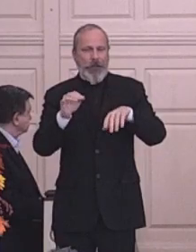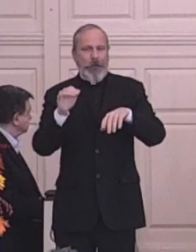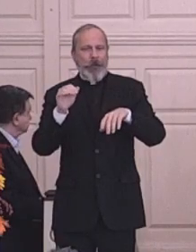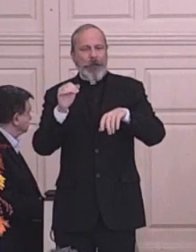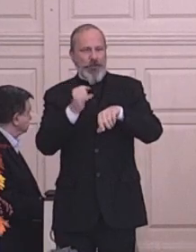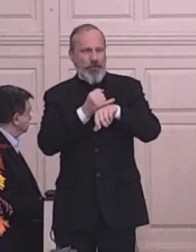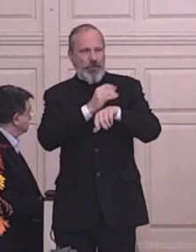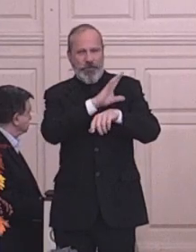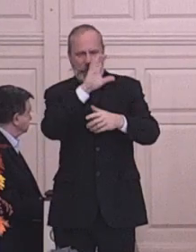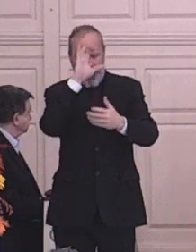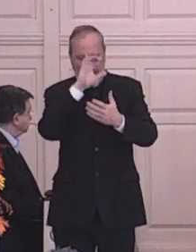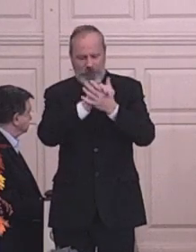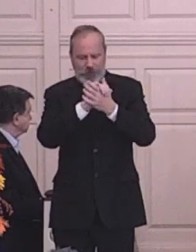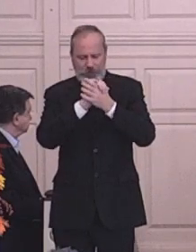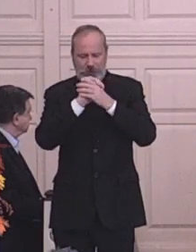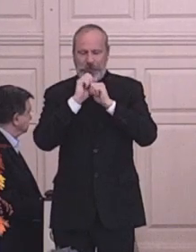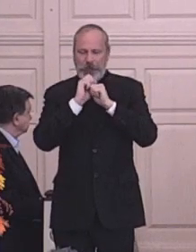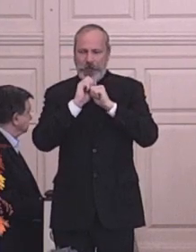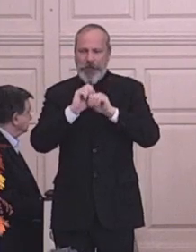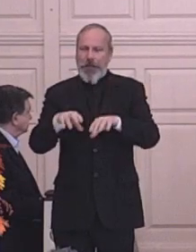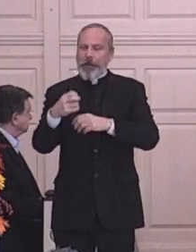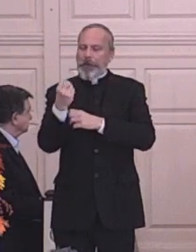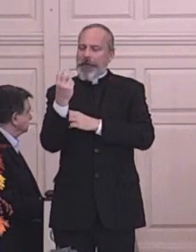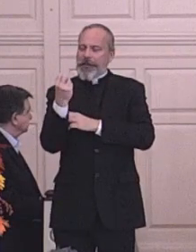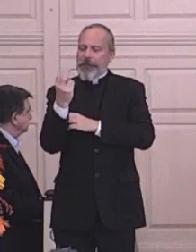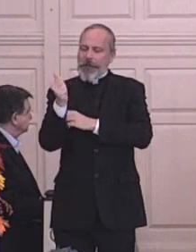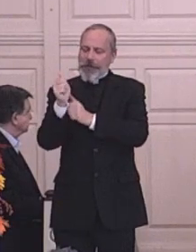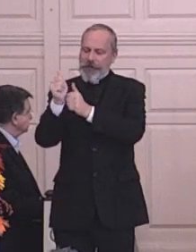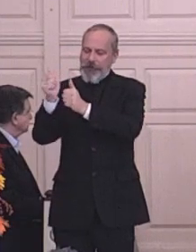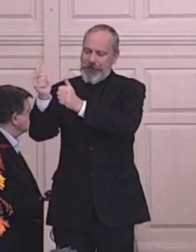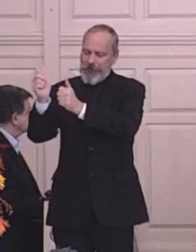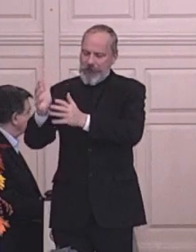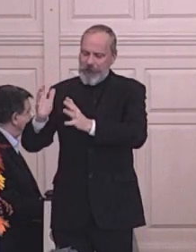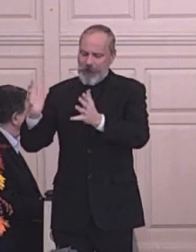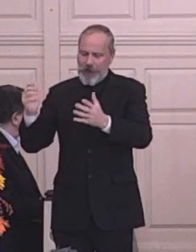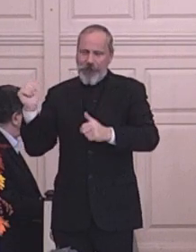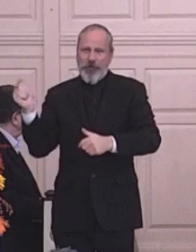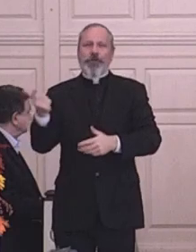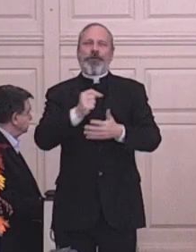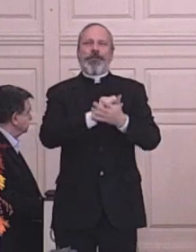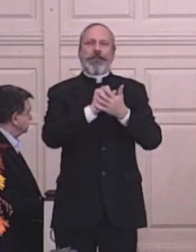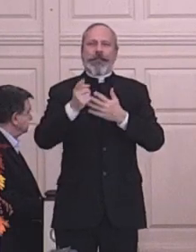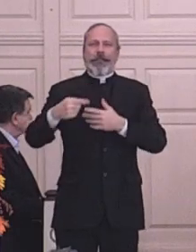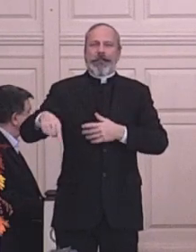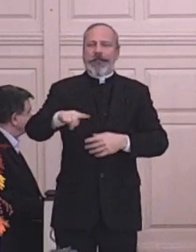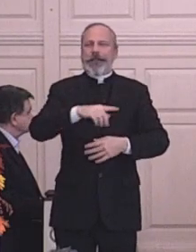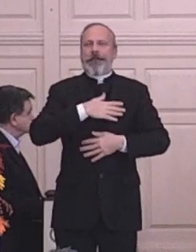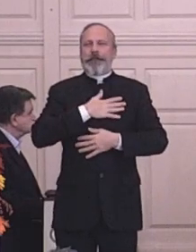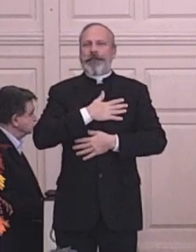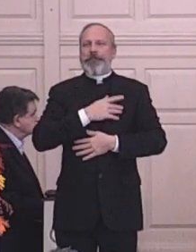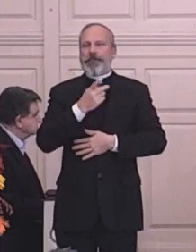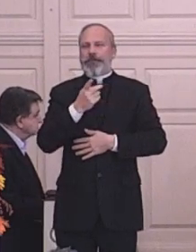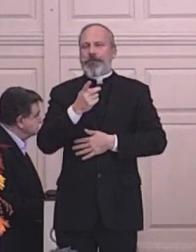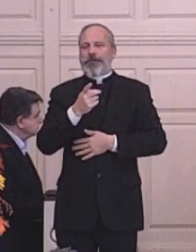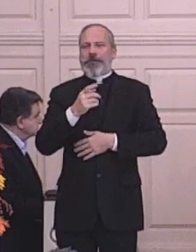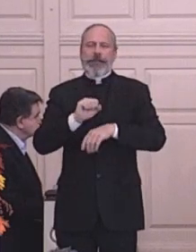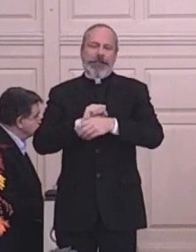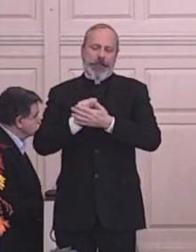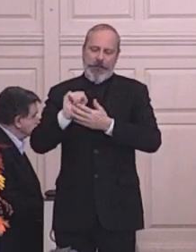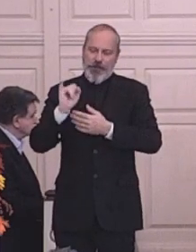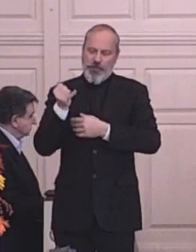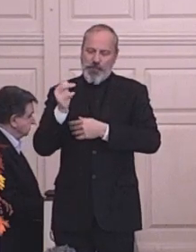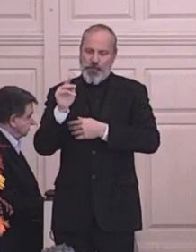Blessed Joseph, her spouse, with the blessed apostles and all the saints, Saint Jude, our